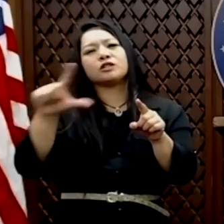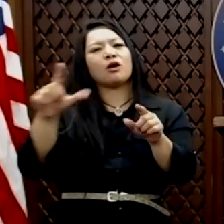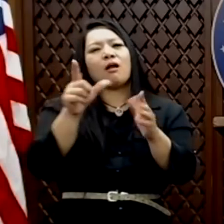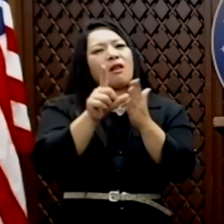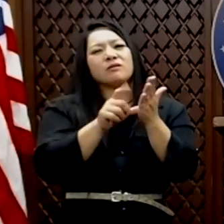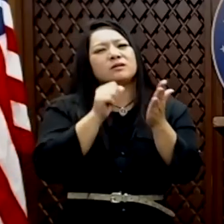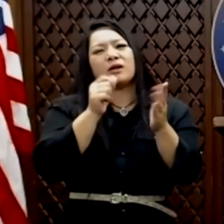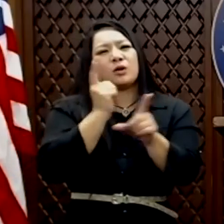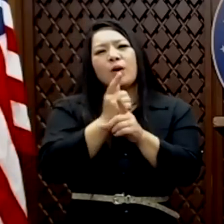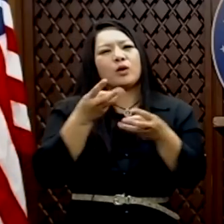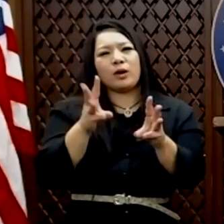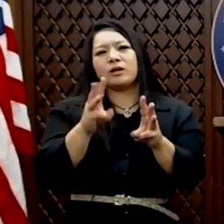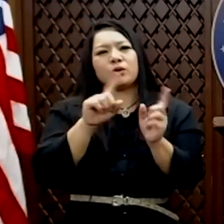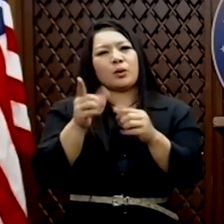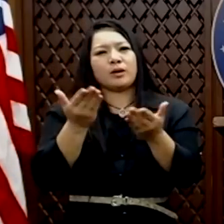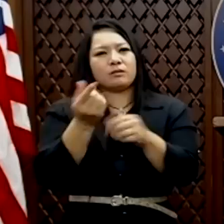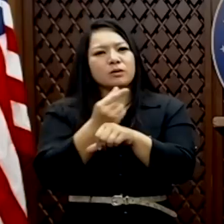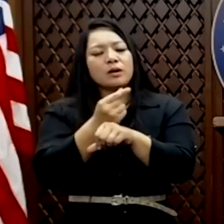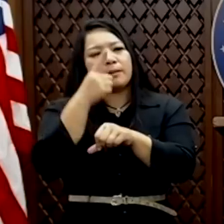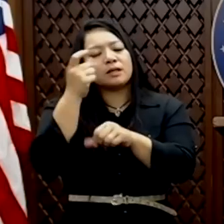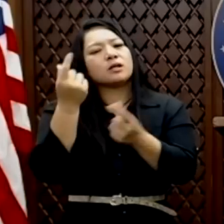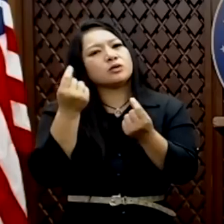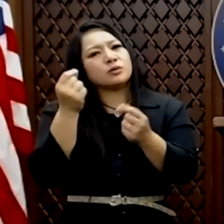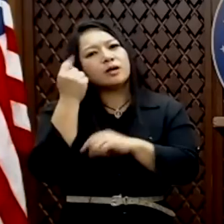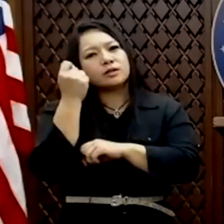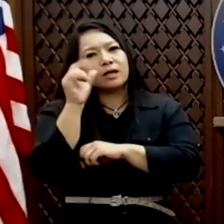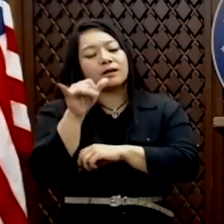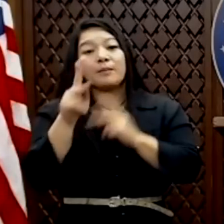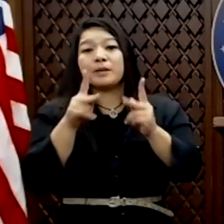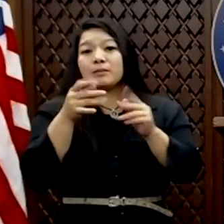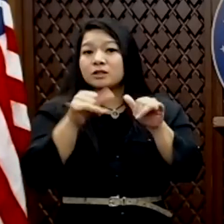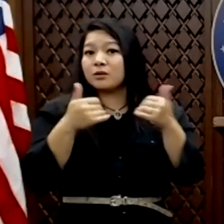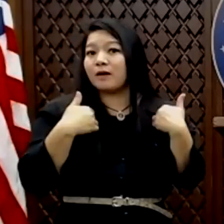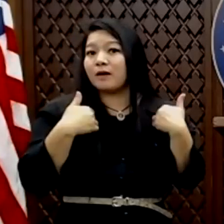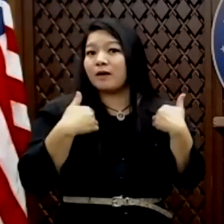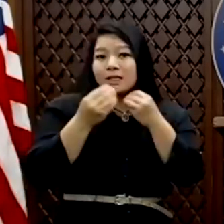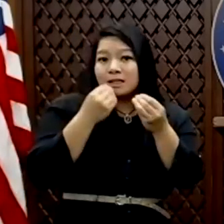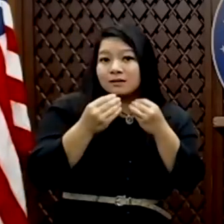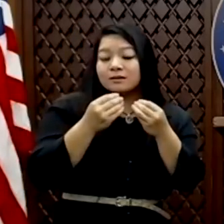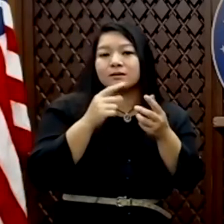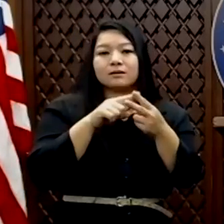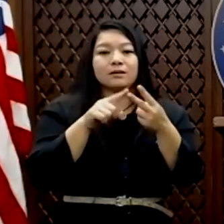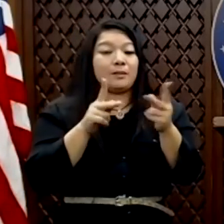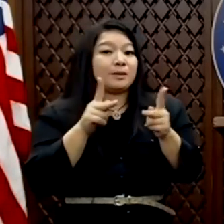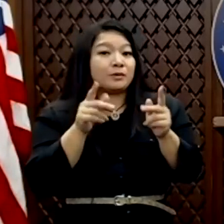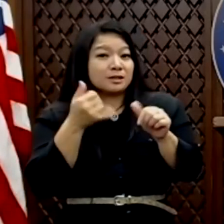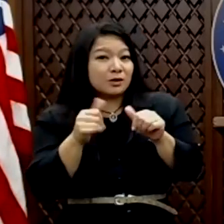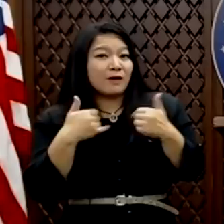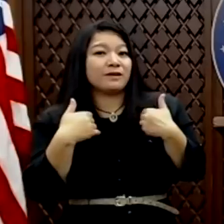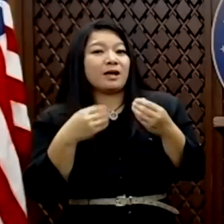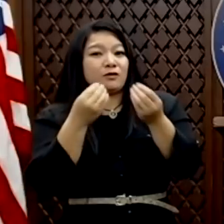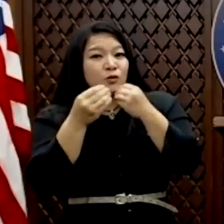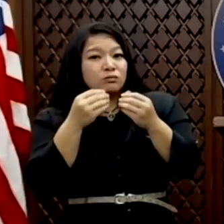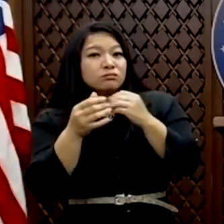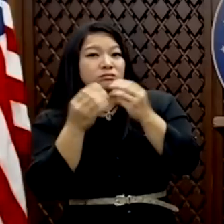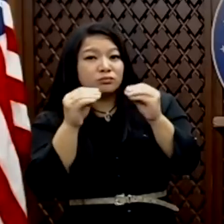not the right way to go, because I do understand people still have to eat. People still have to get groceries.